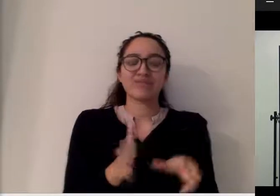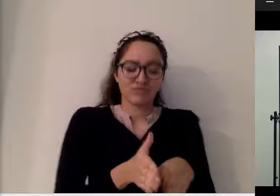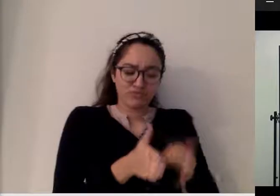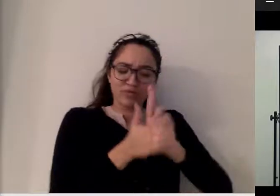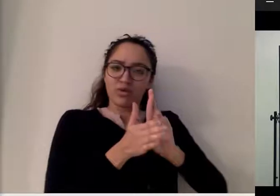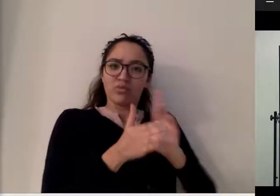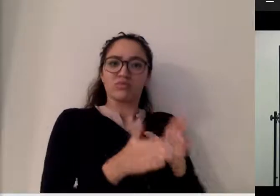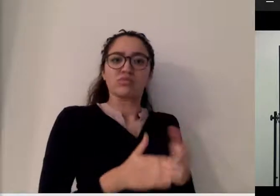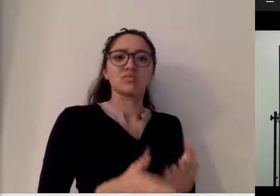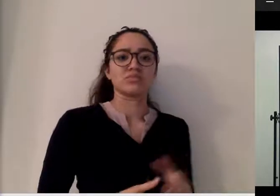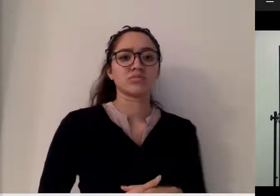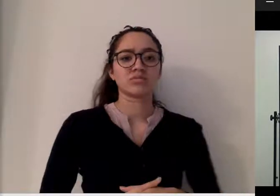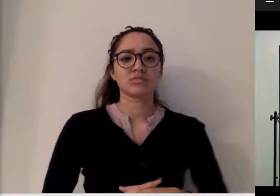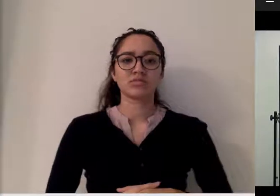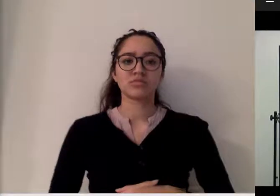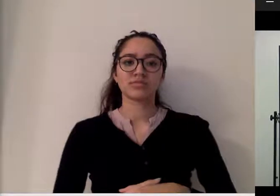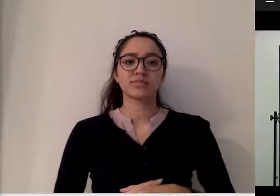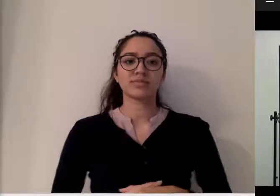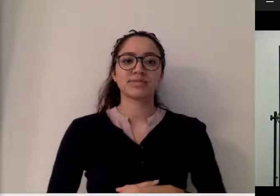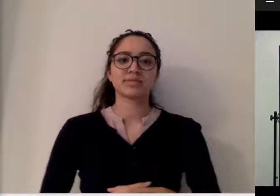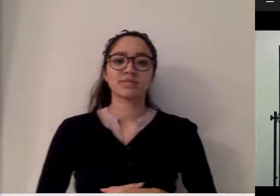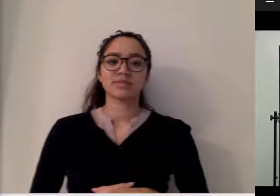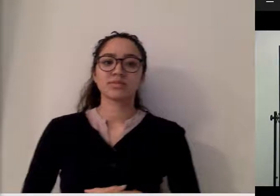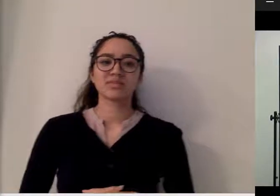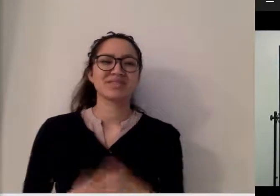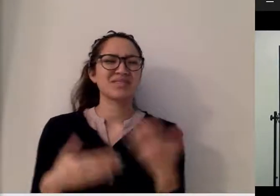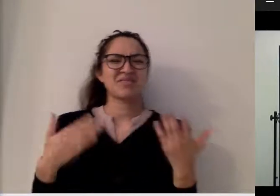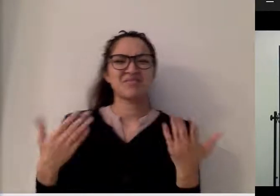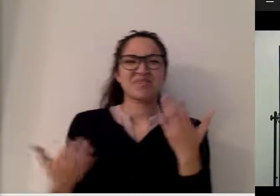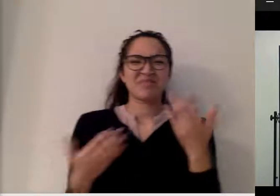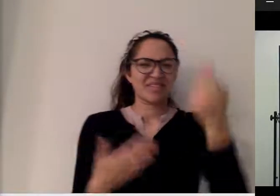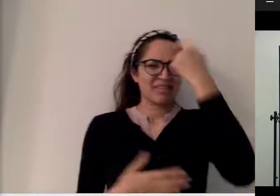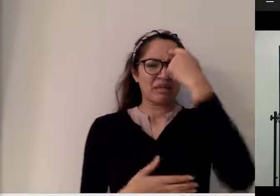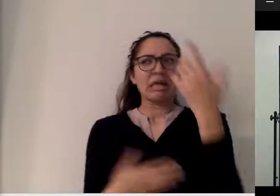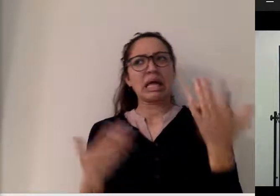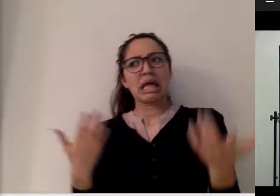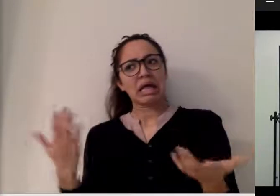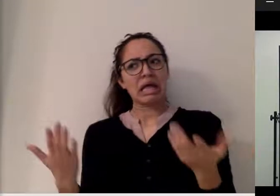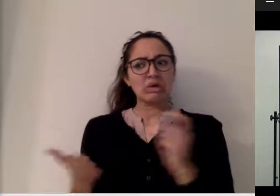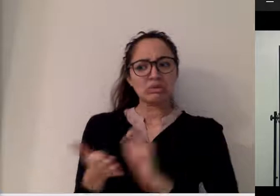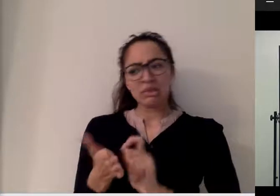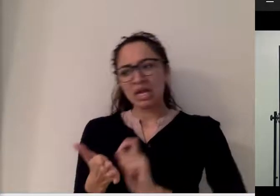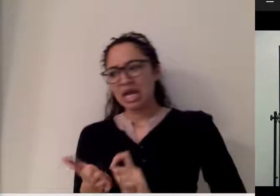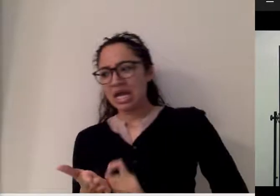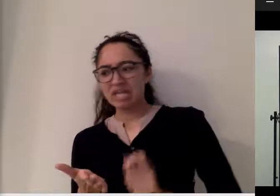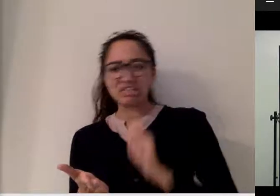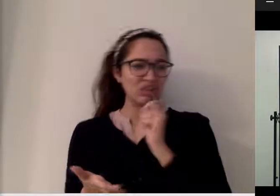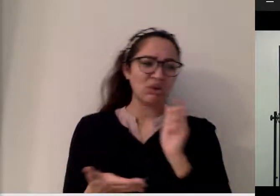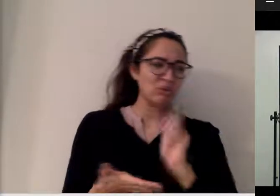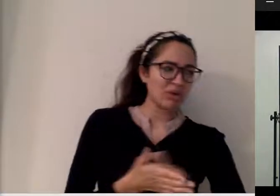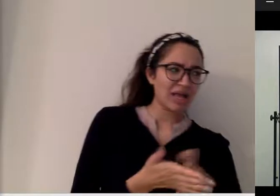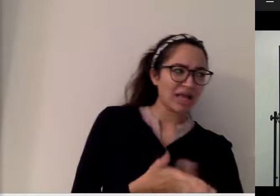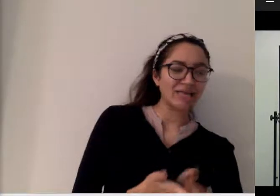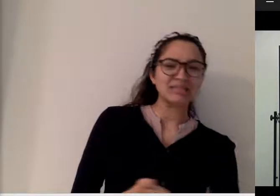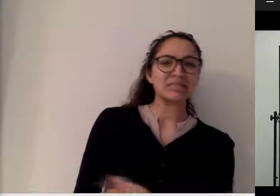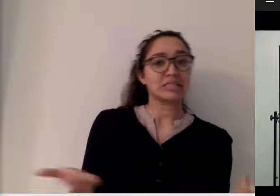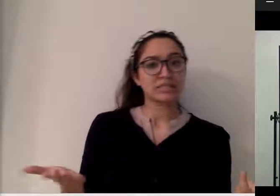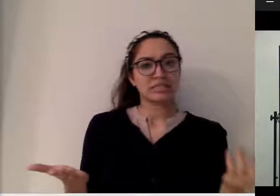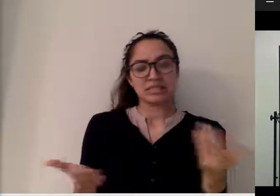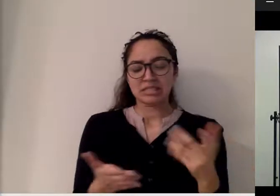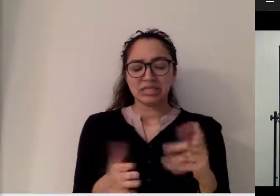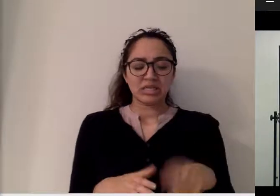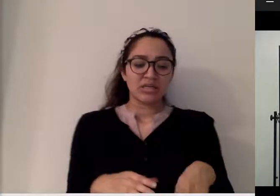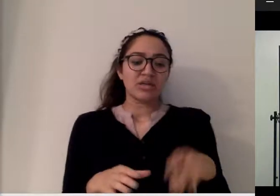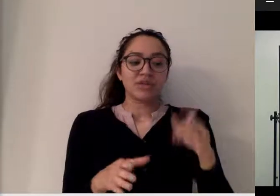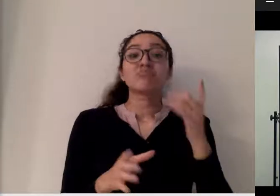wondering, it's like 50-50, should I write that or not? Go ahead and write it. If you're pretty much sure it's not important, go ahead